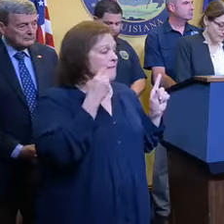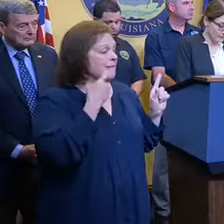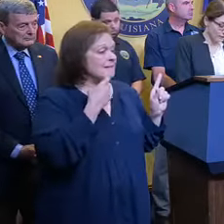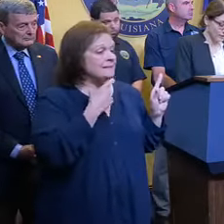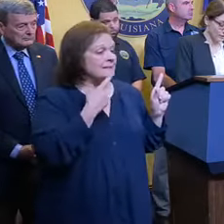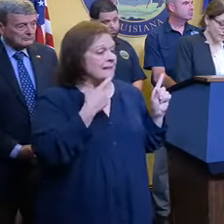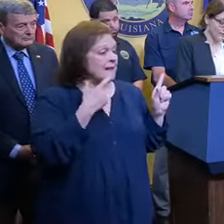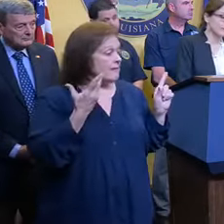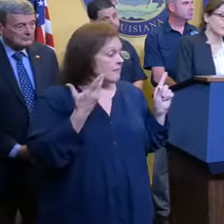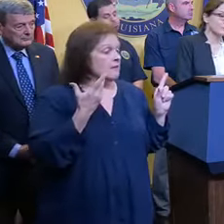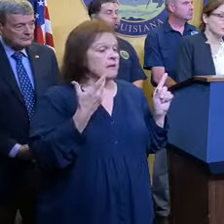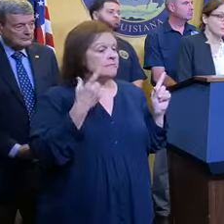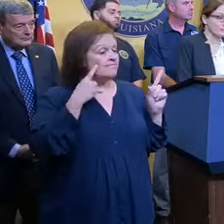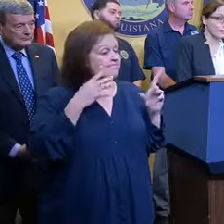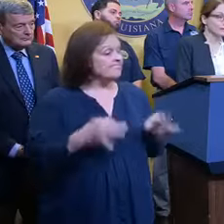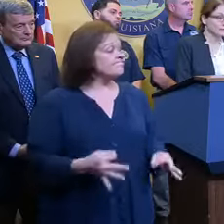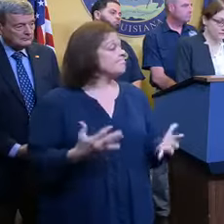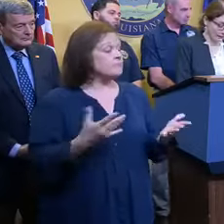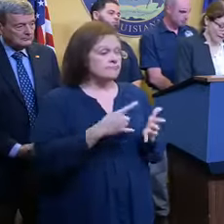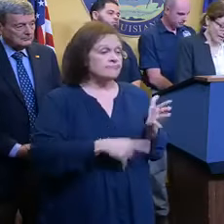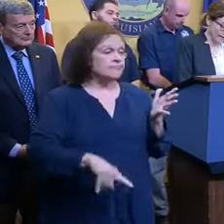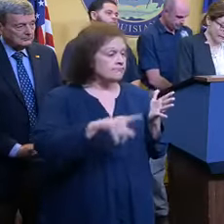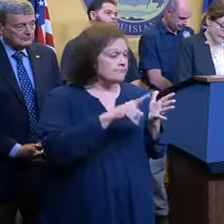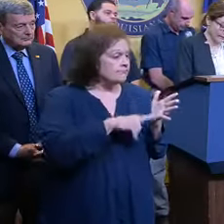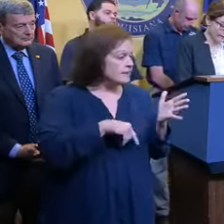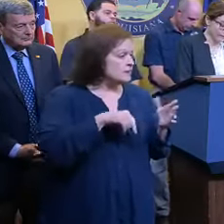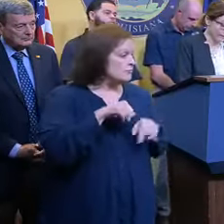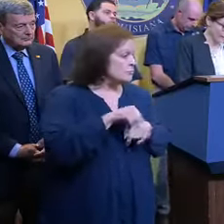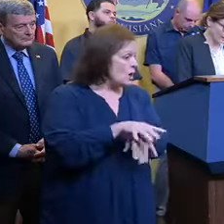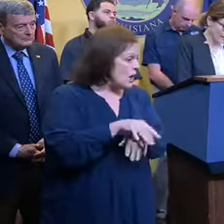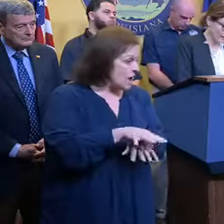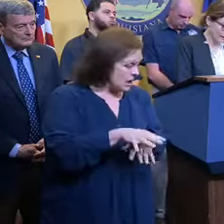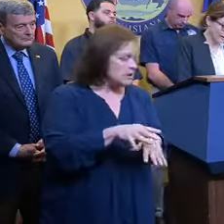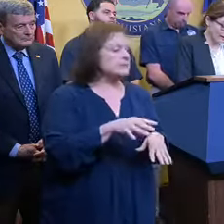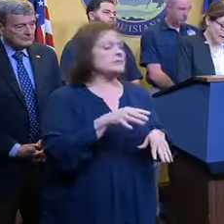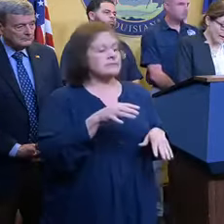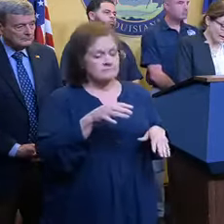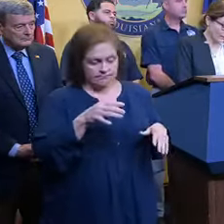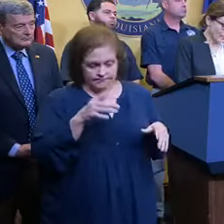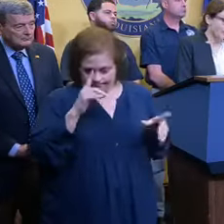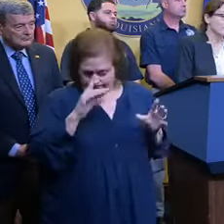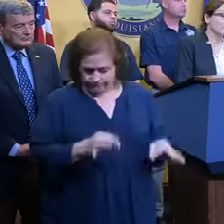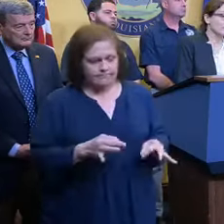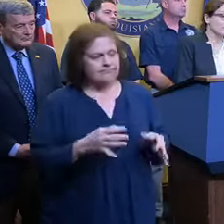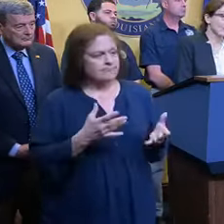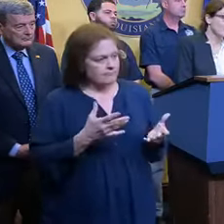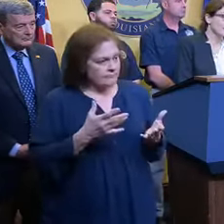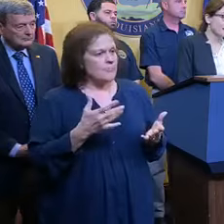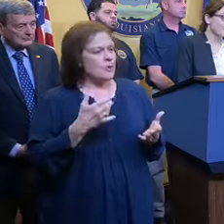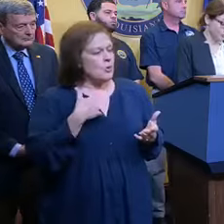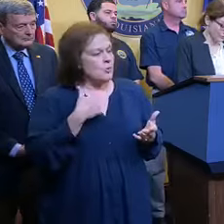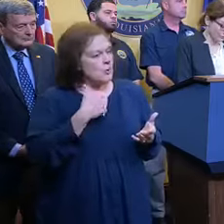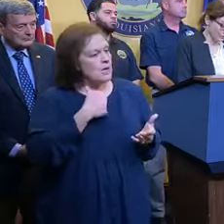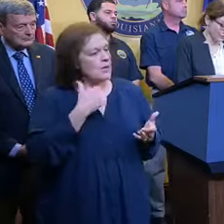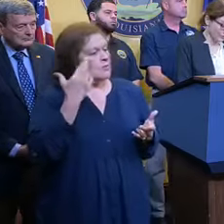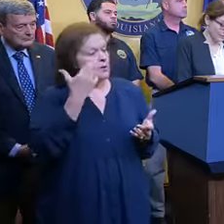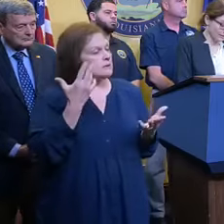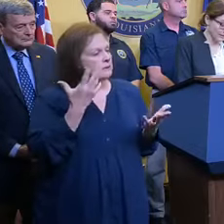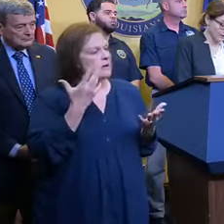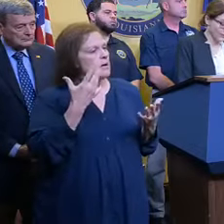the decision to cancel this week's parades and second lines at events was made yesterday and is part of a set of public health